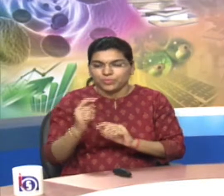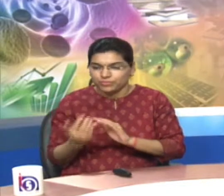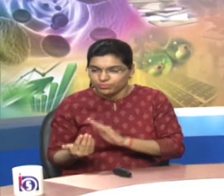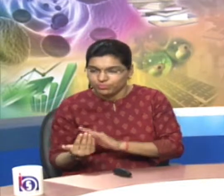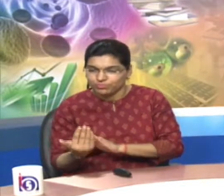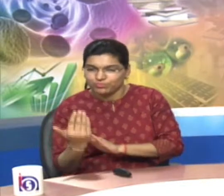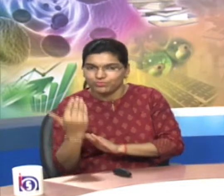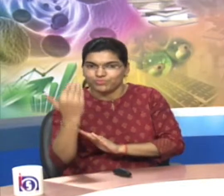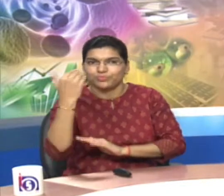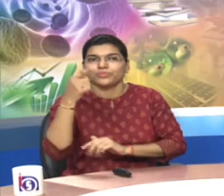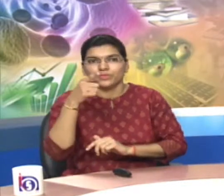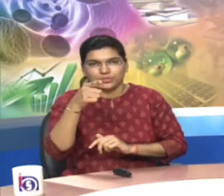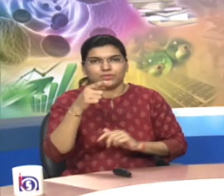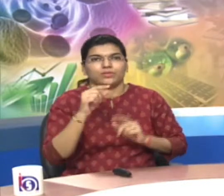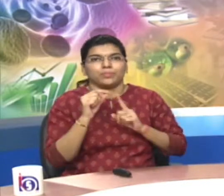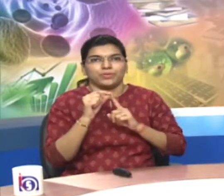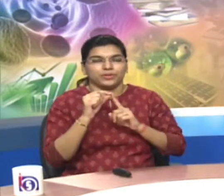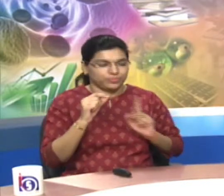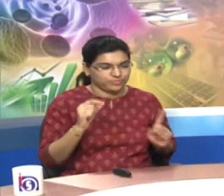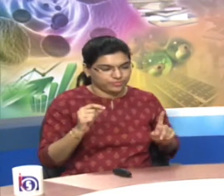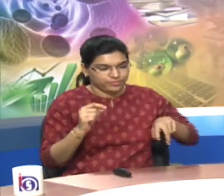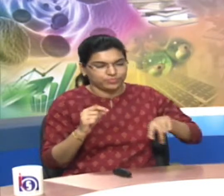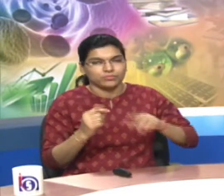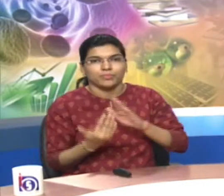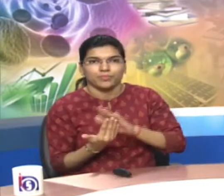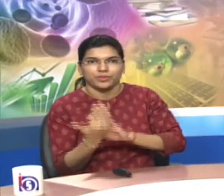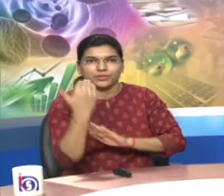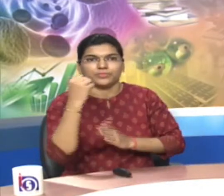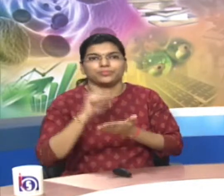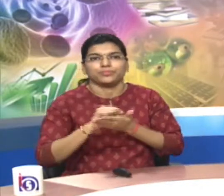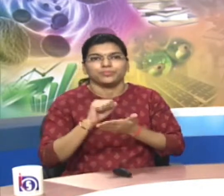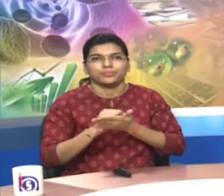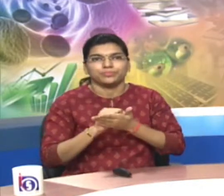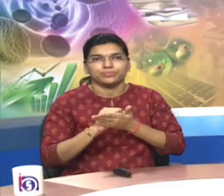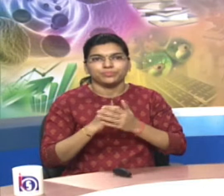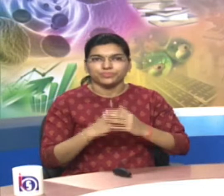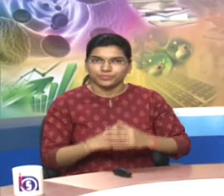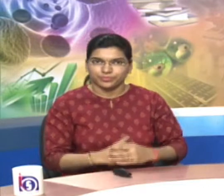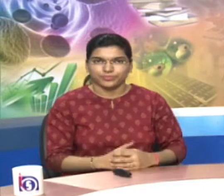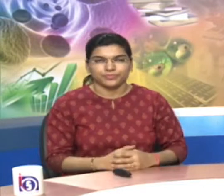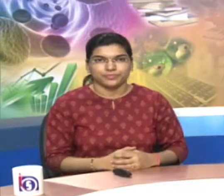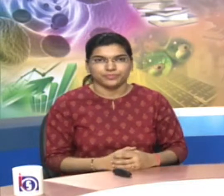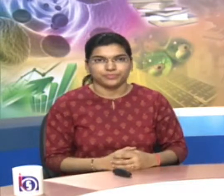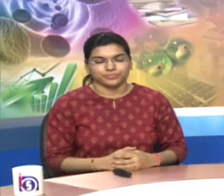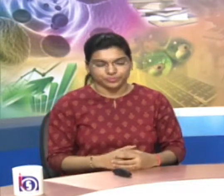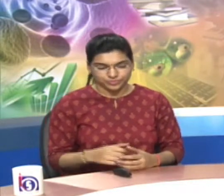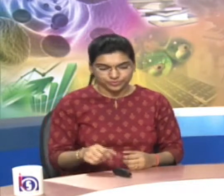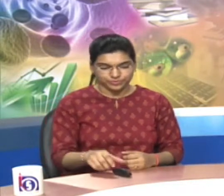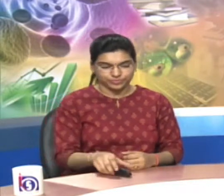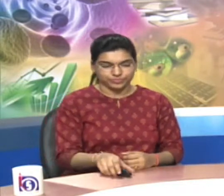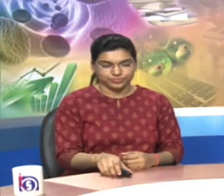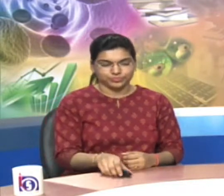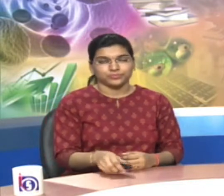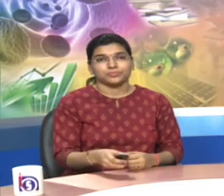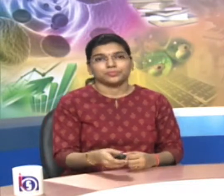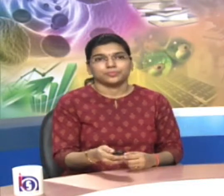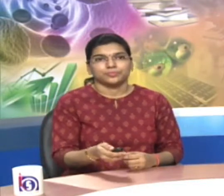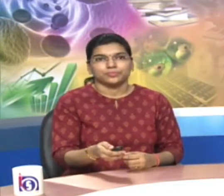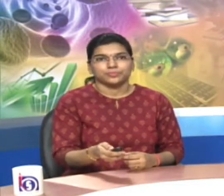If it is all fine, we can preview the page, and if it is fine, then we can click OK for